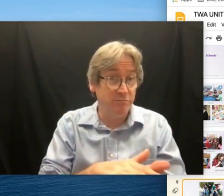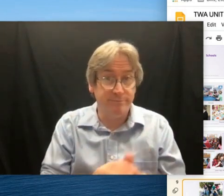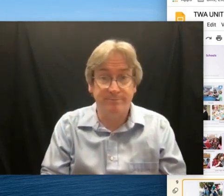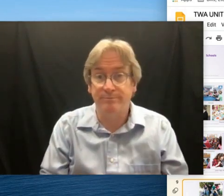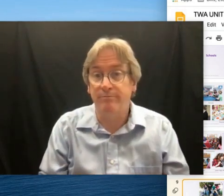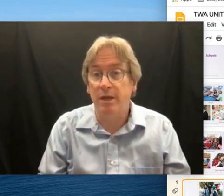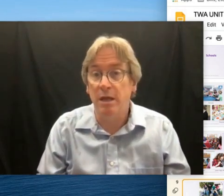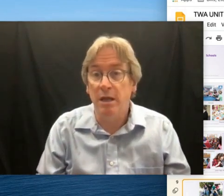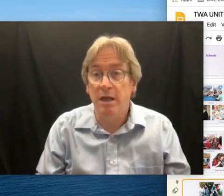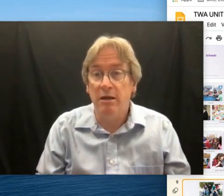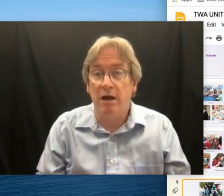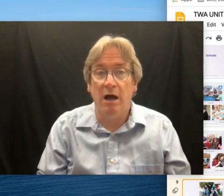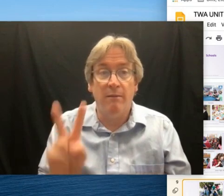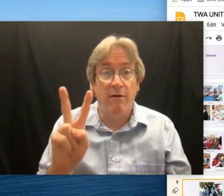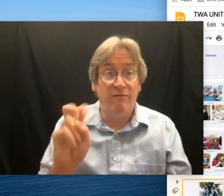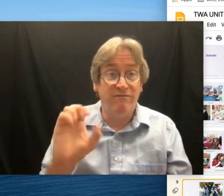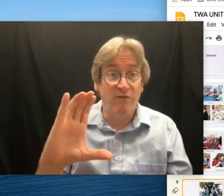education.